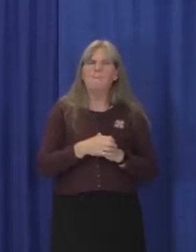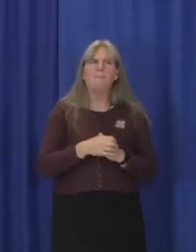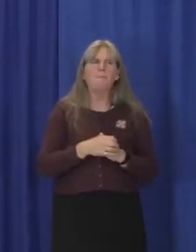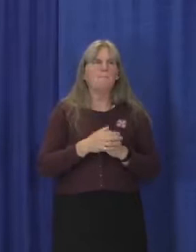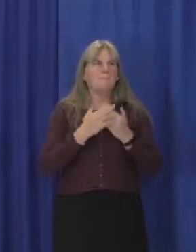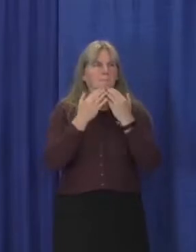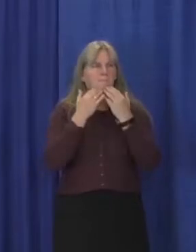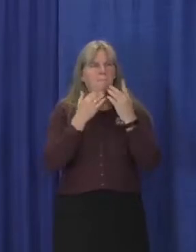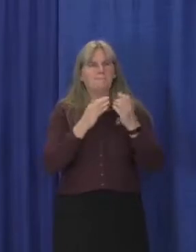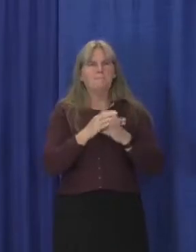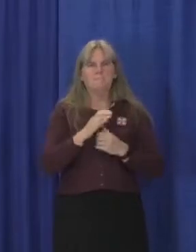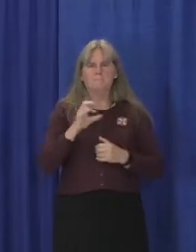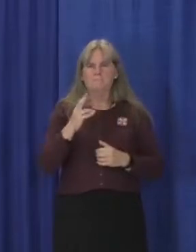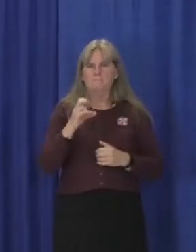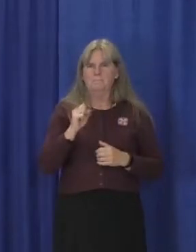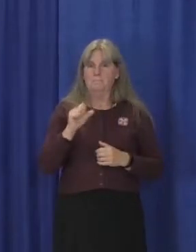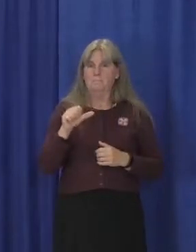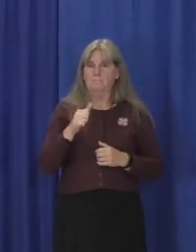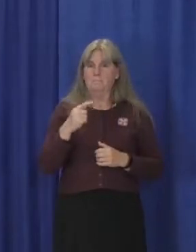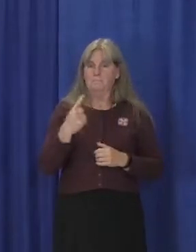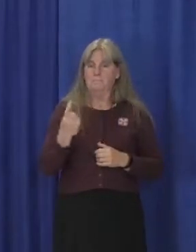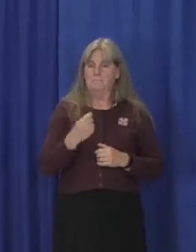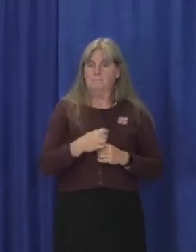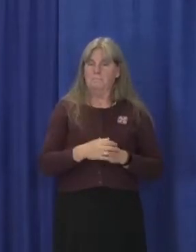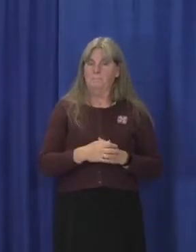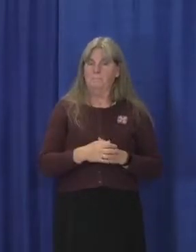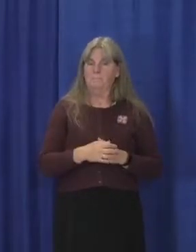Thank you. Chris, do you have a follow-up question?